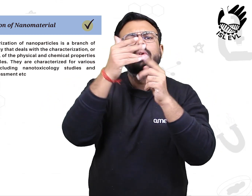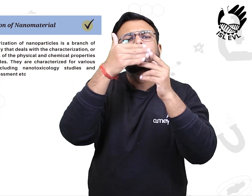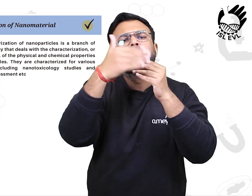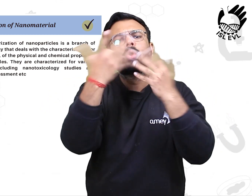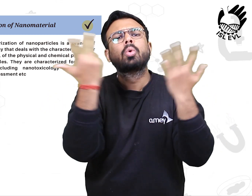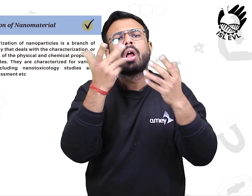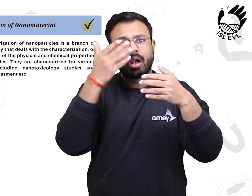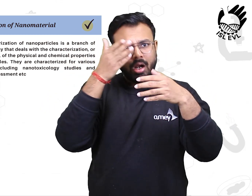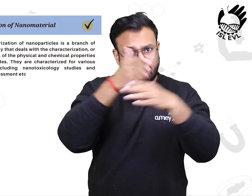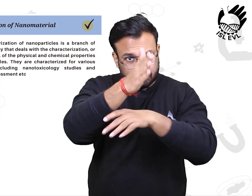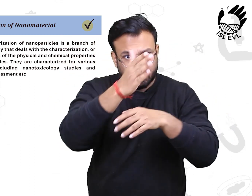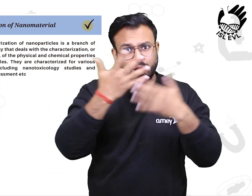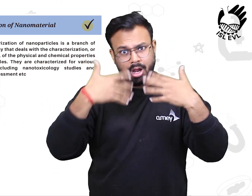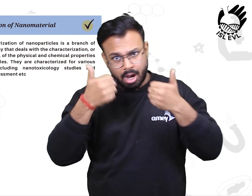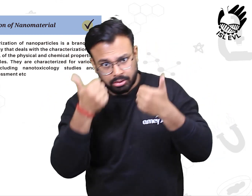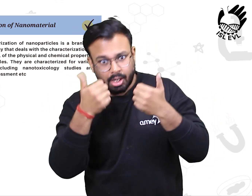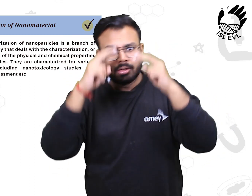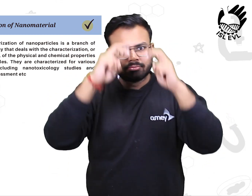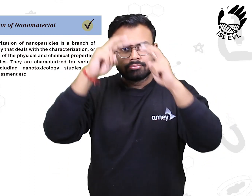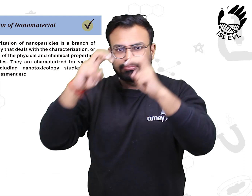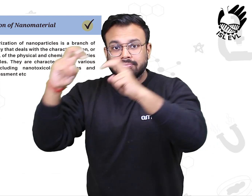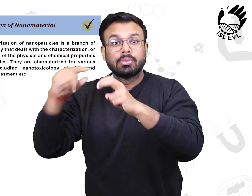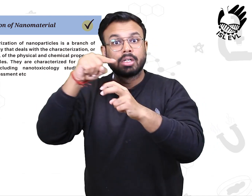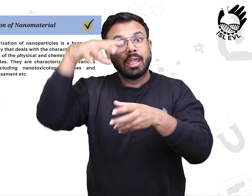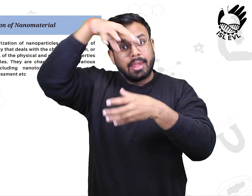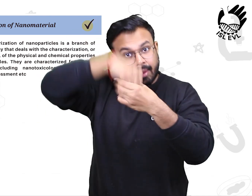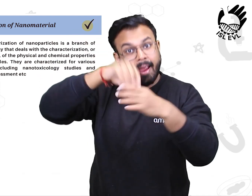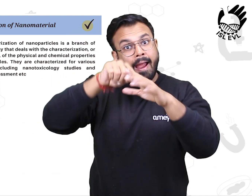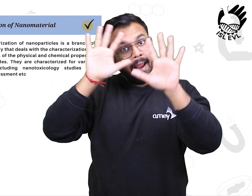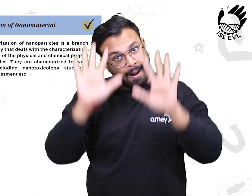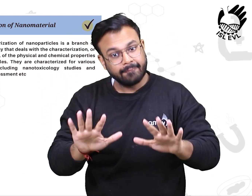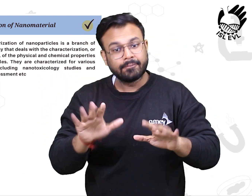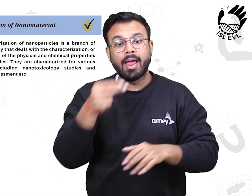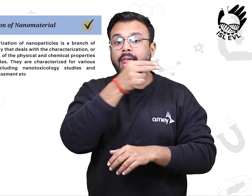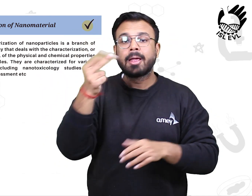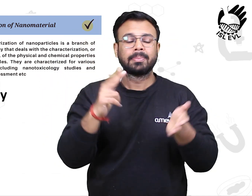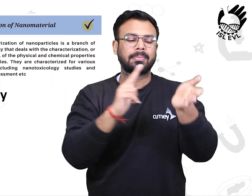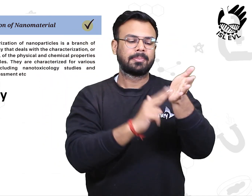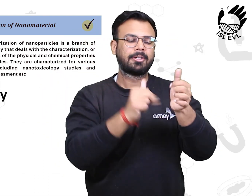They are characterized for various purposes, including